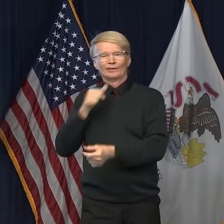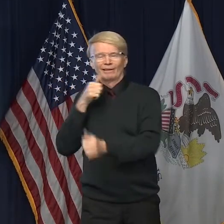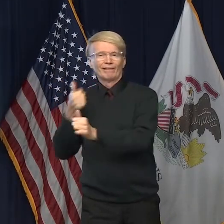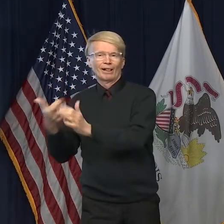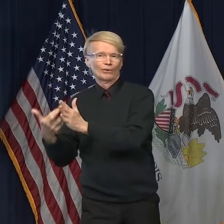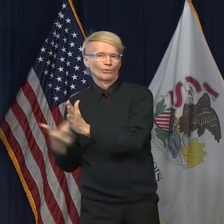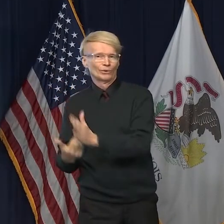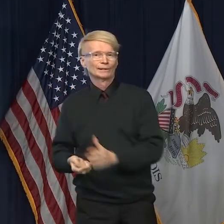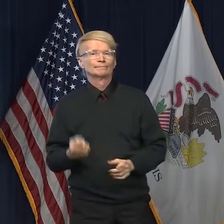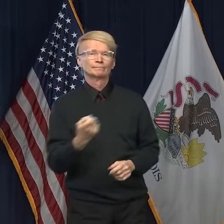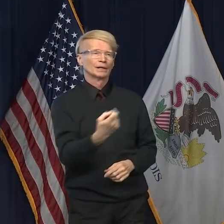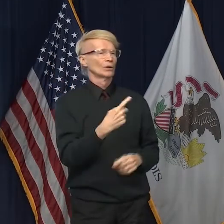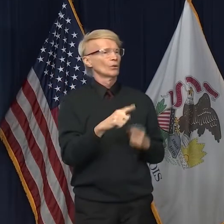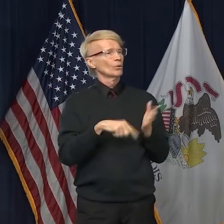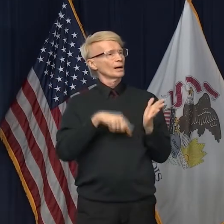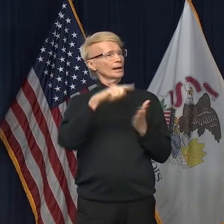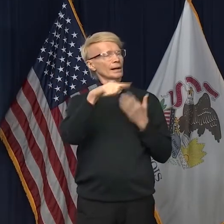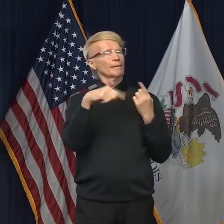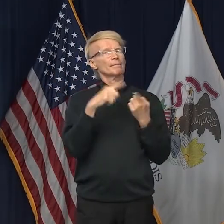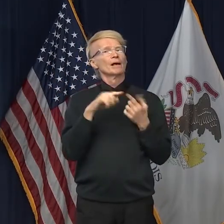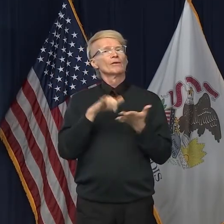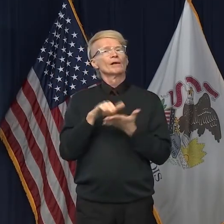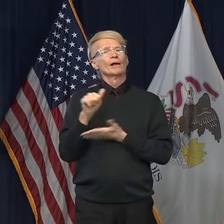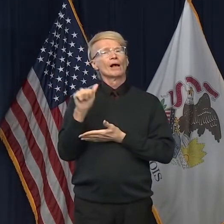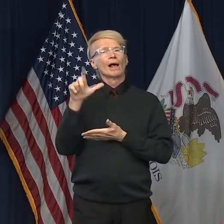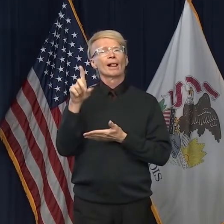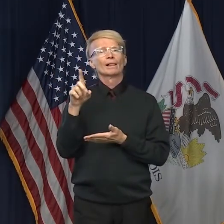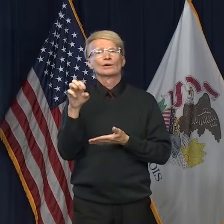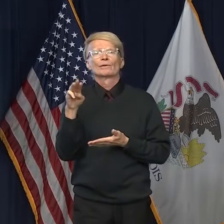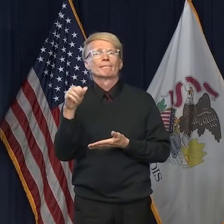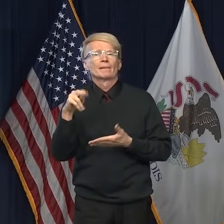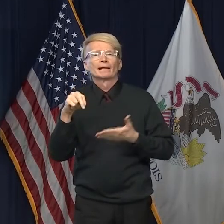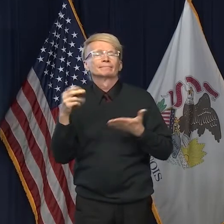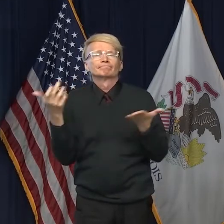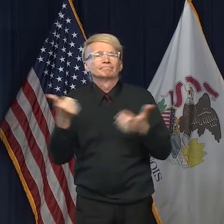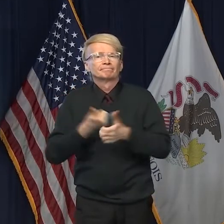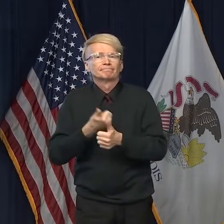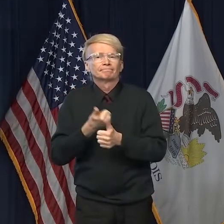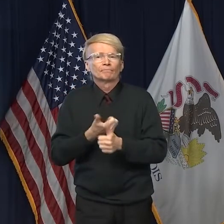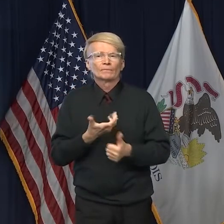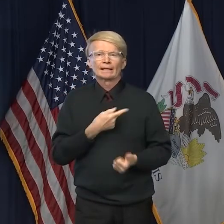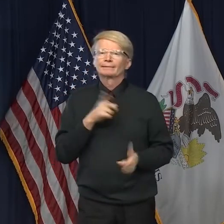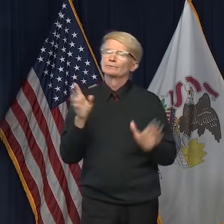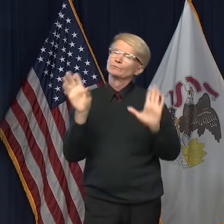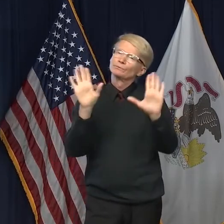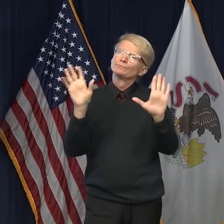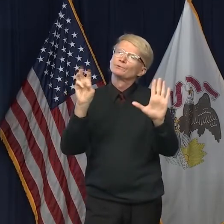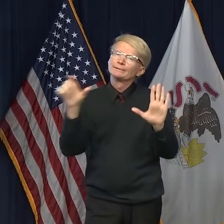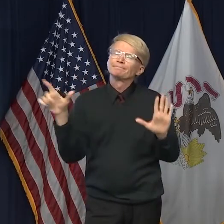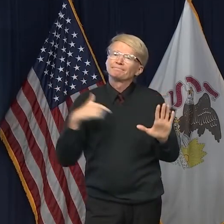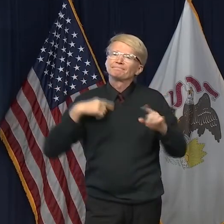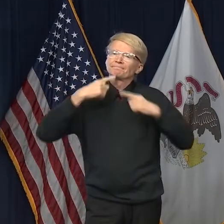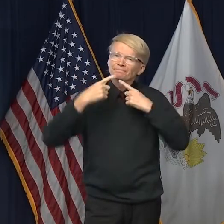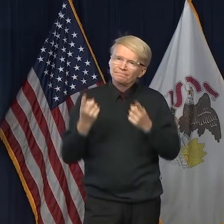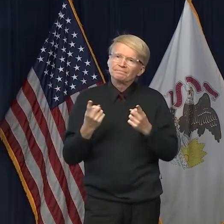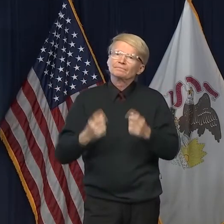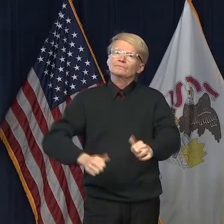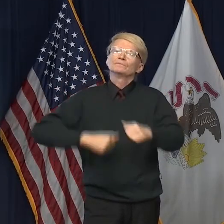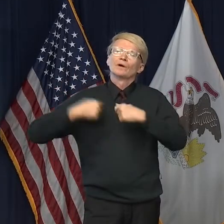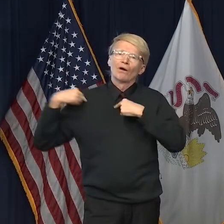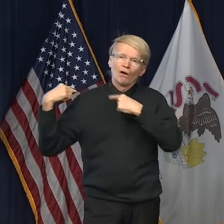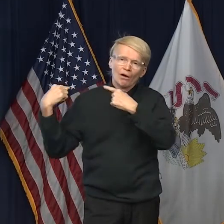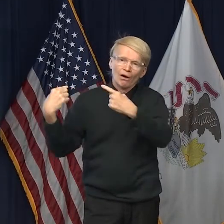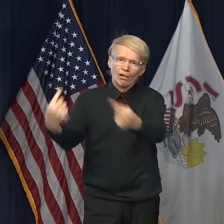alderman? Or is it... Well, look, I have said all along that folks need to follow